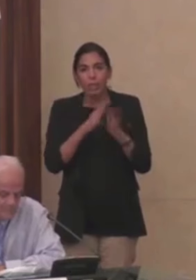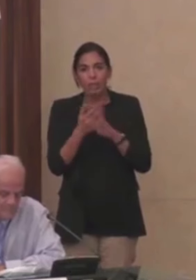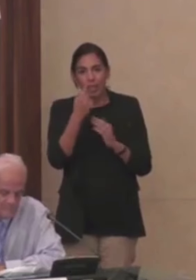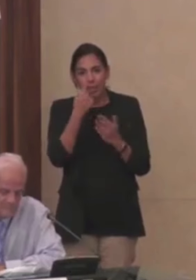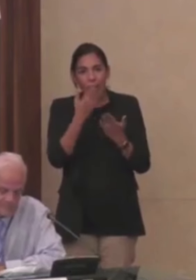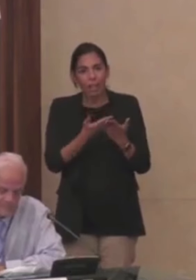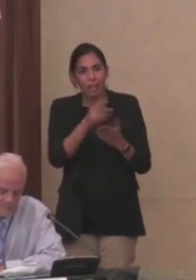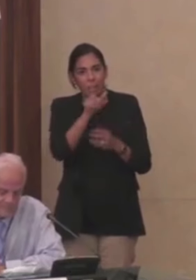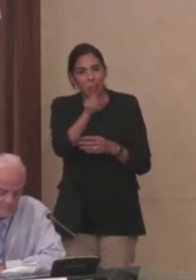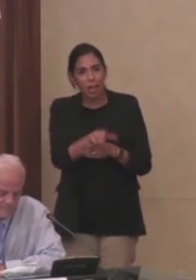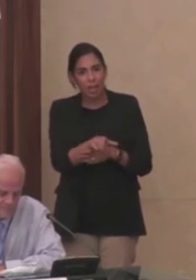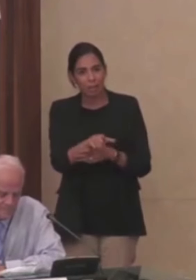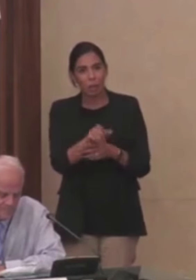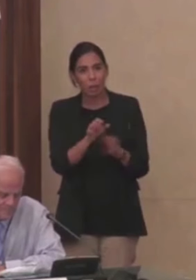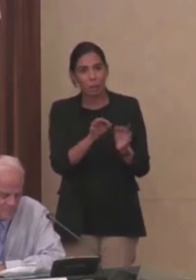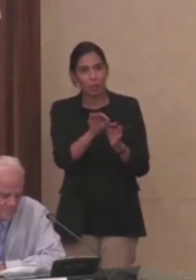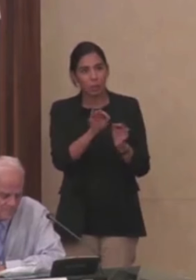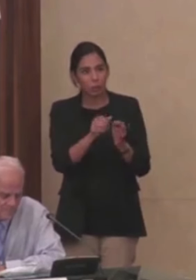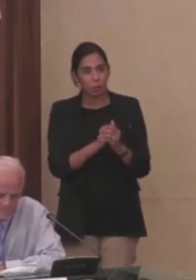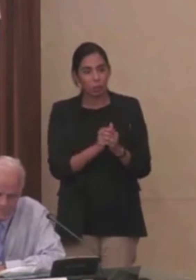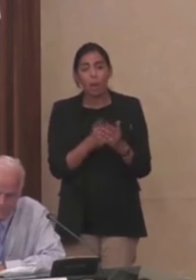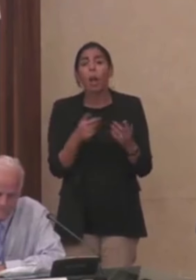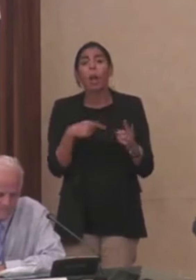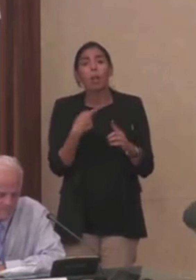completely customizable.